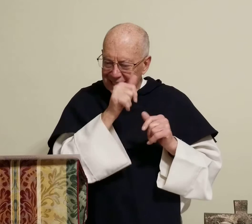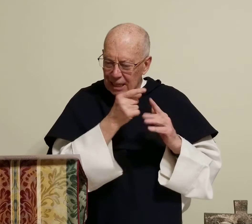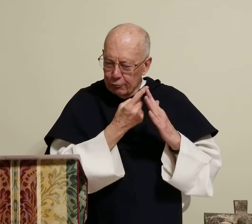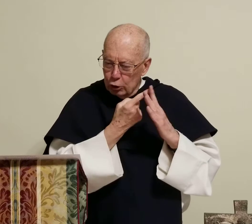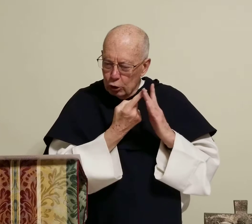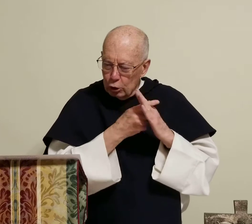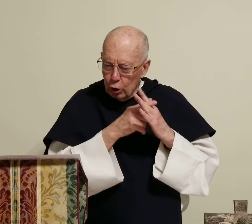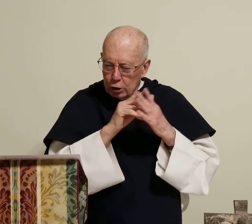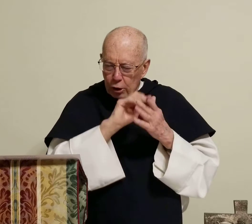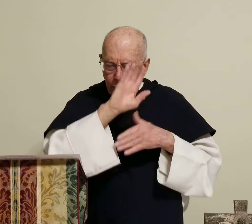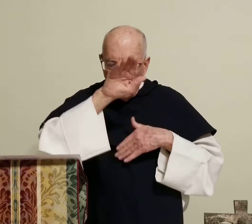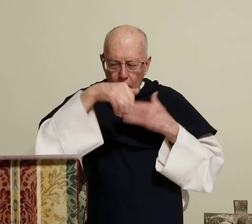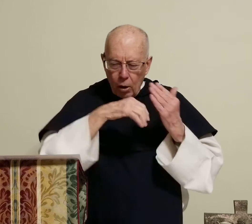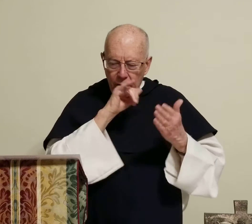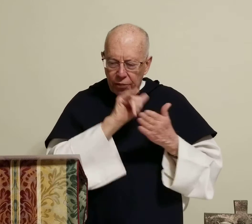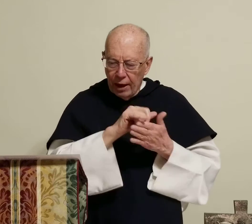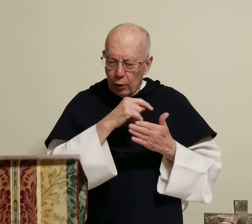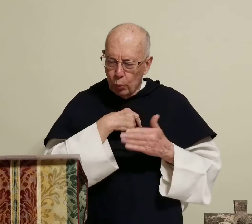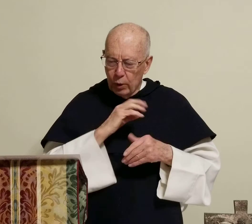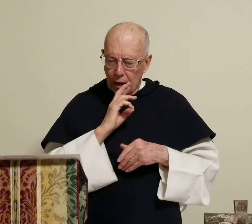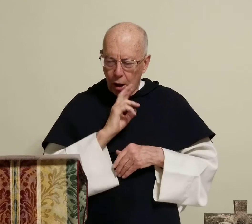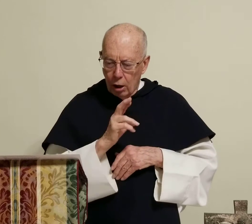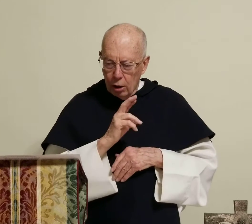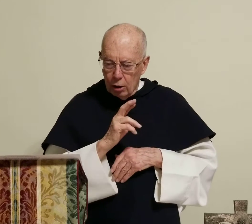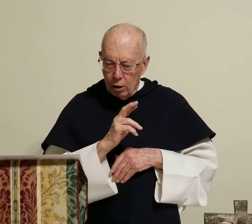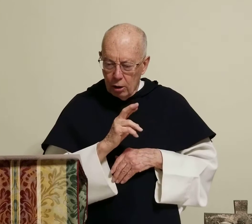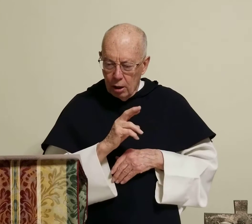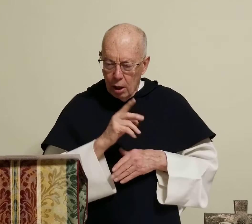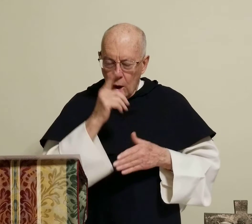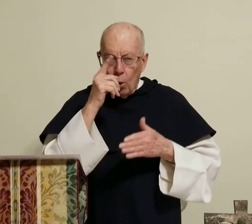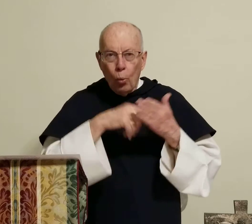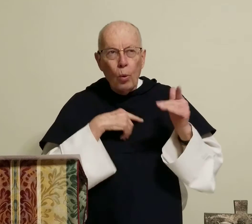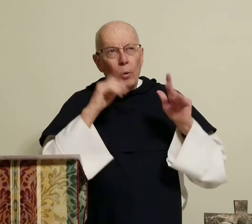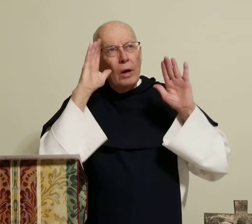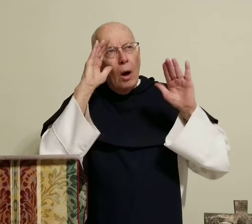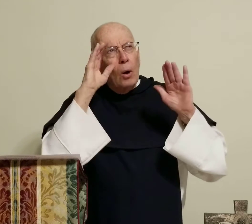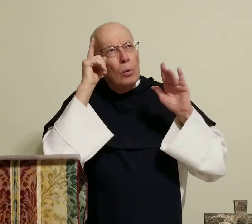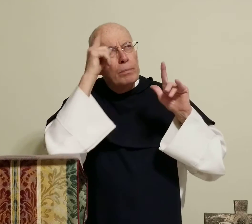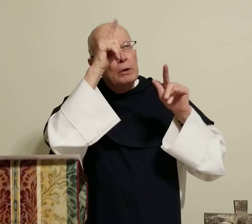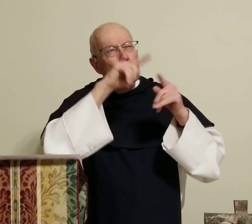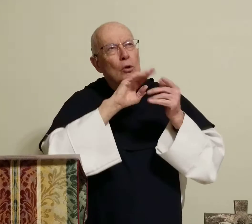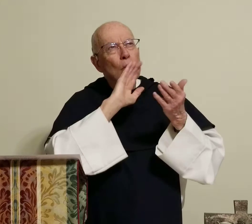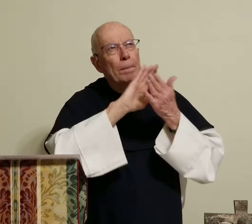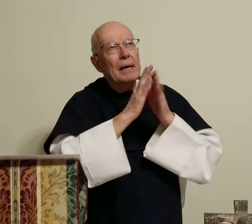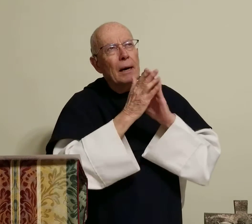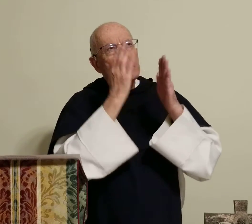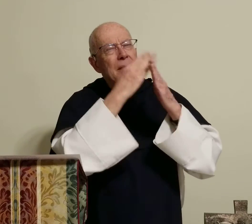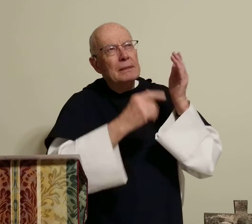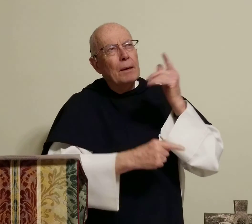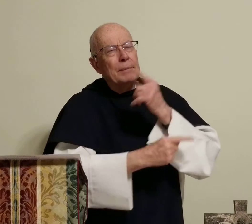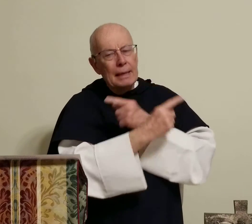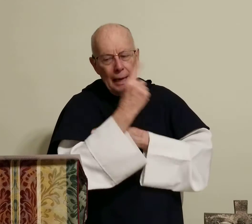the source of all that we are, what we all to become